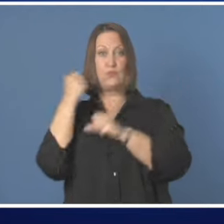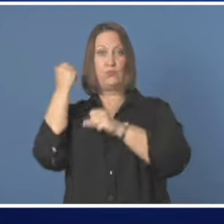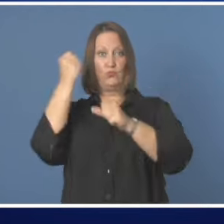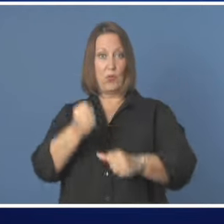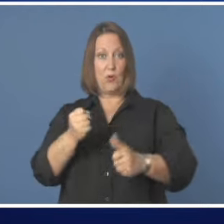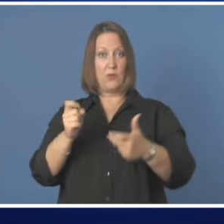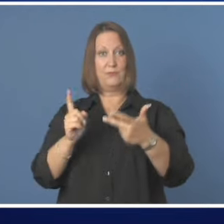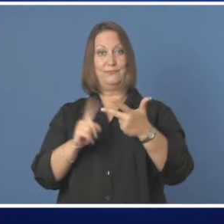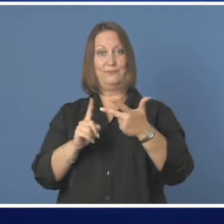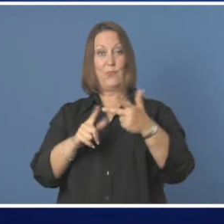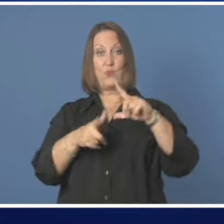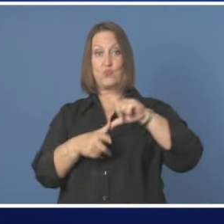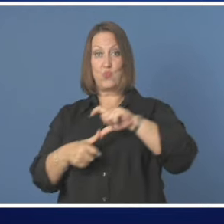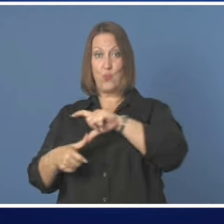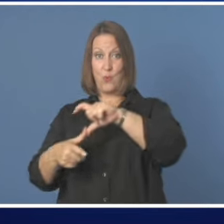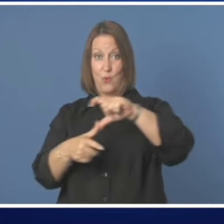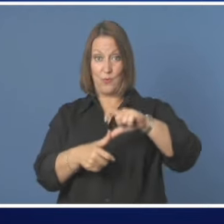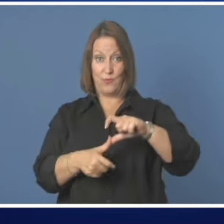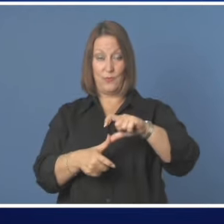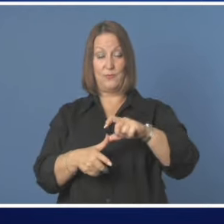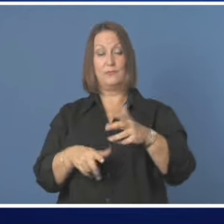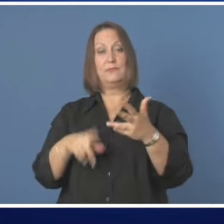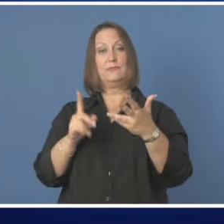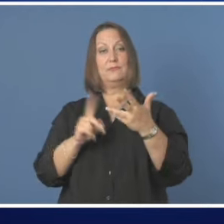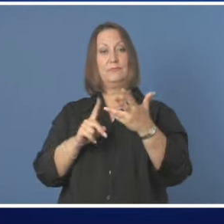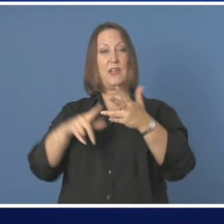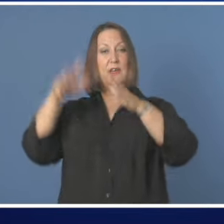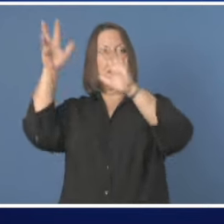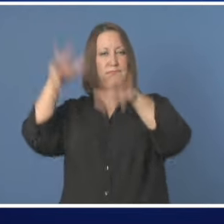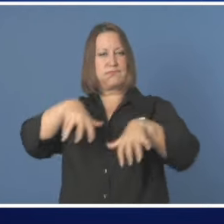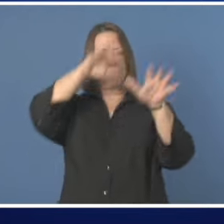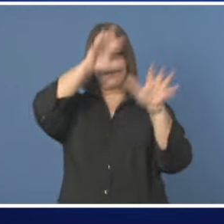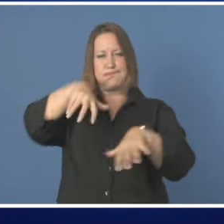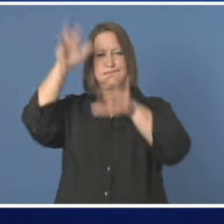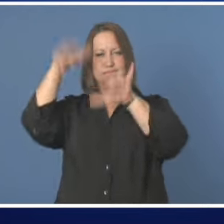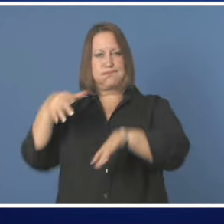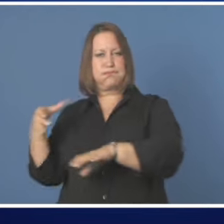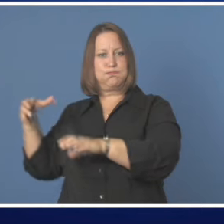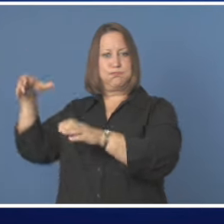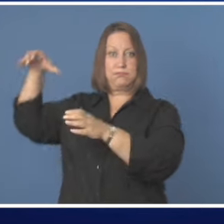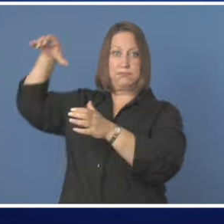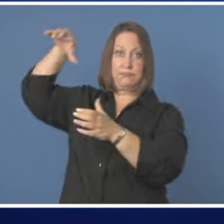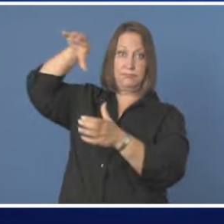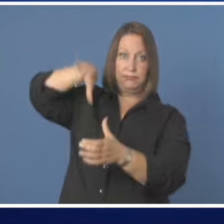tornadoes, torrential rains, and flooding.